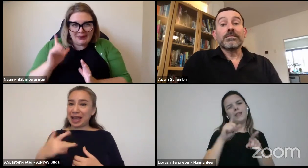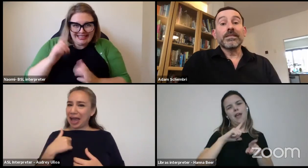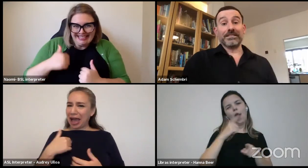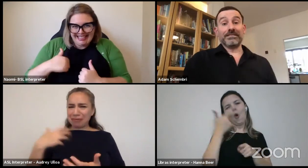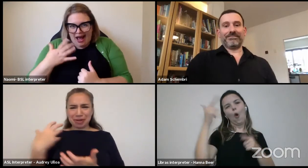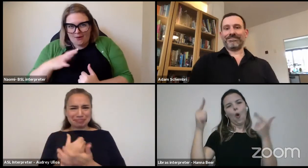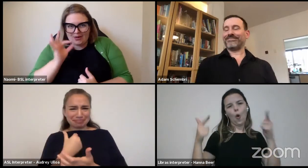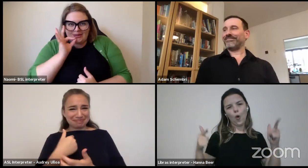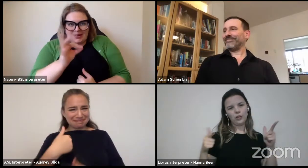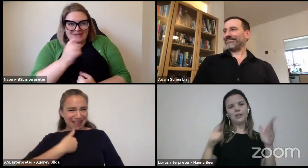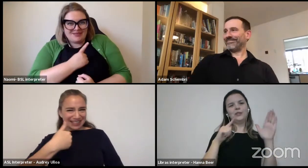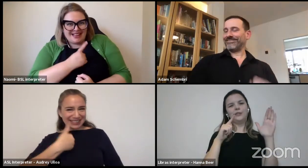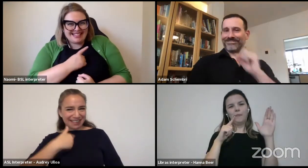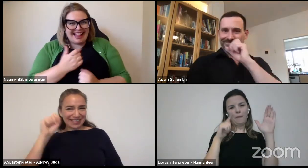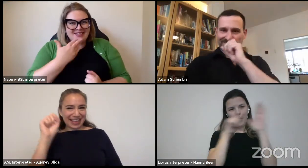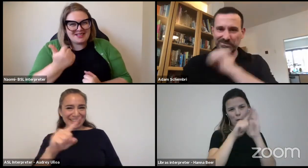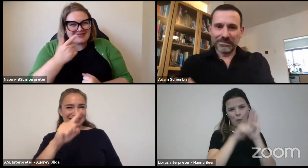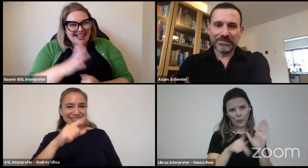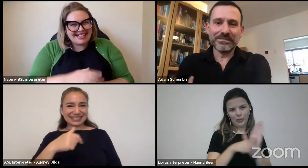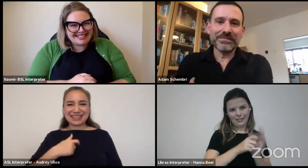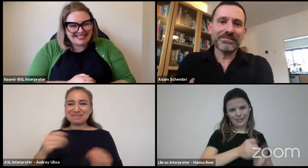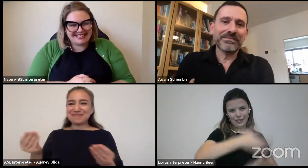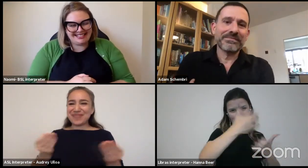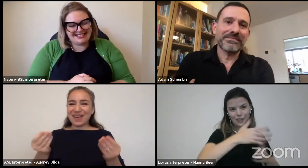the moderator here, so I get.